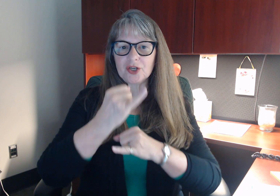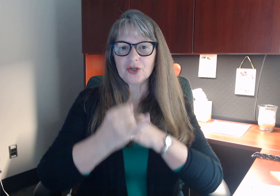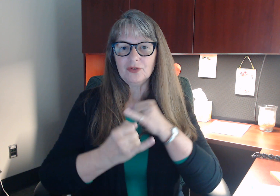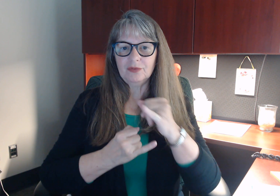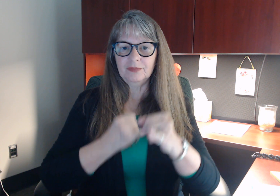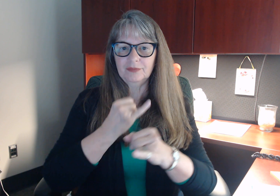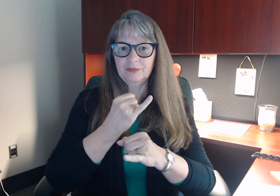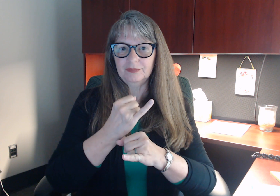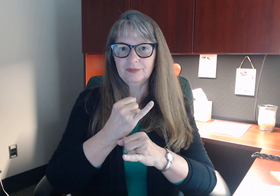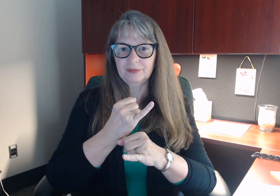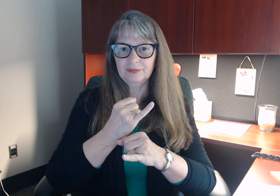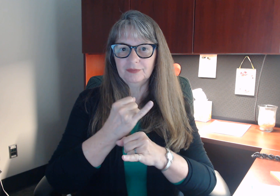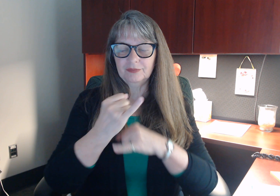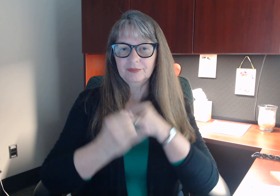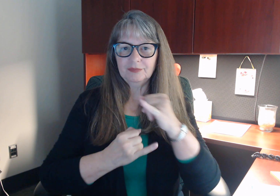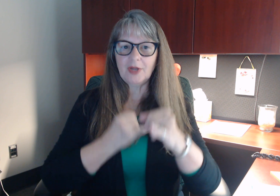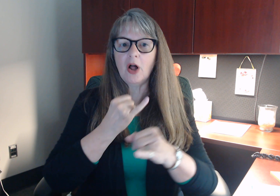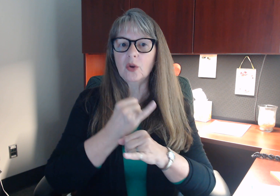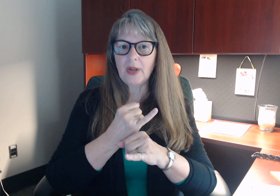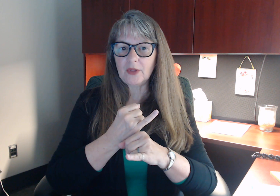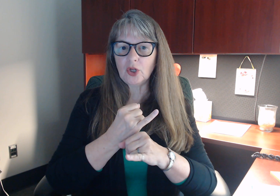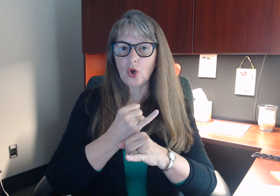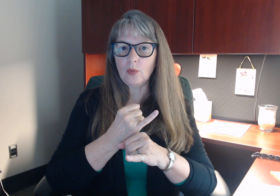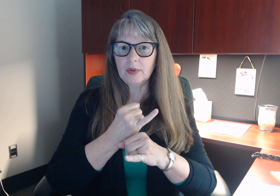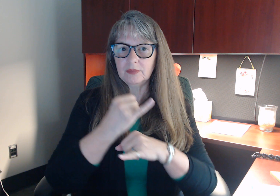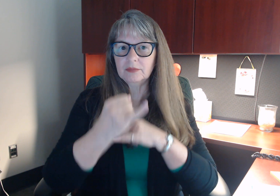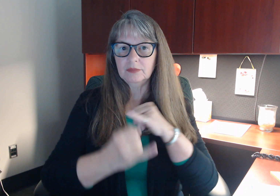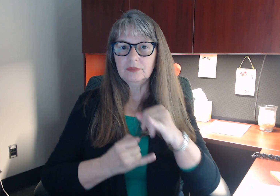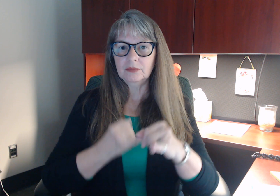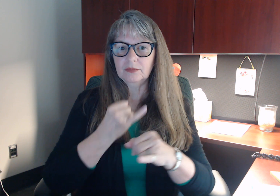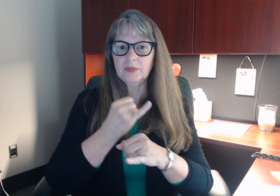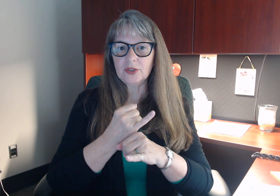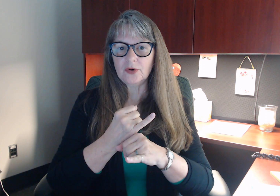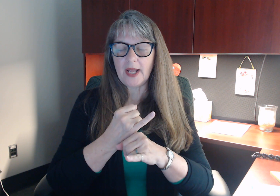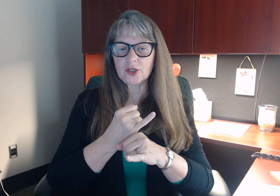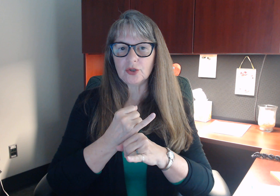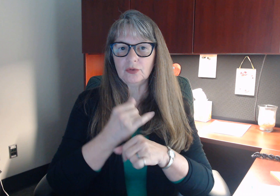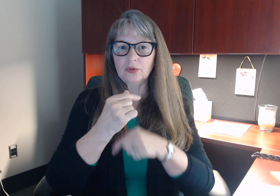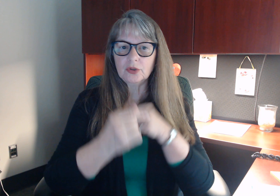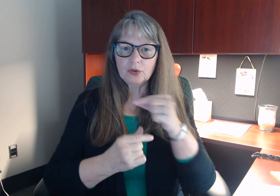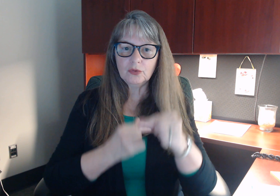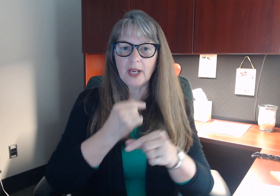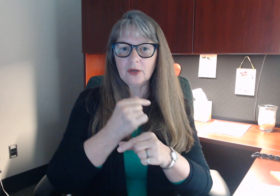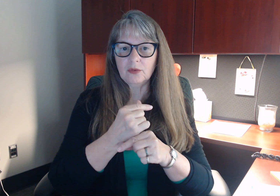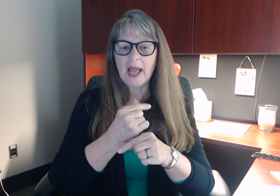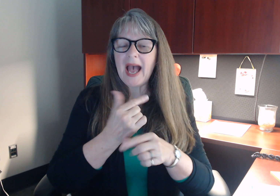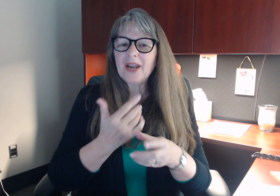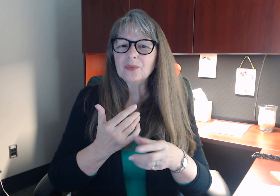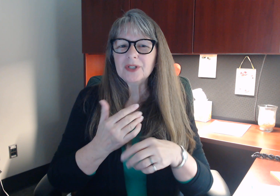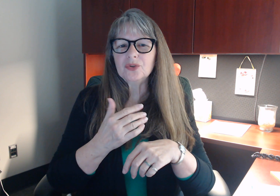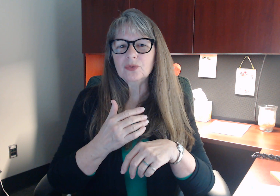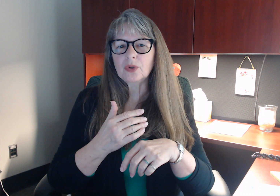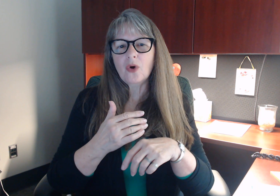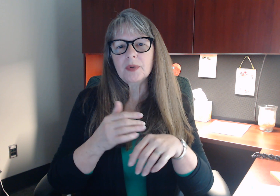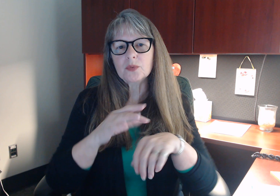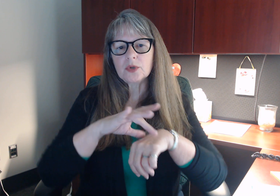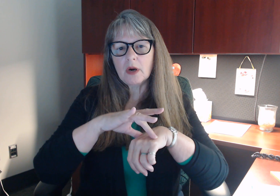international, all around the globe. International. So you can do, I don't really do globe because we're talking about